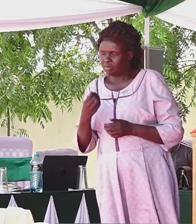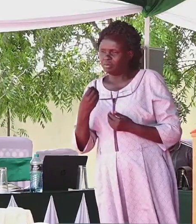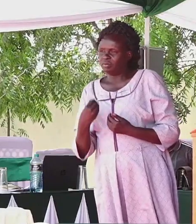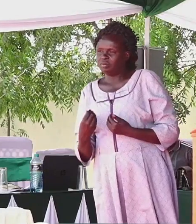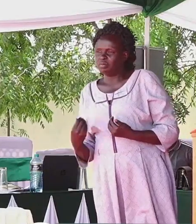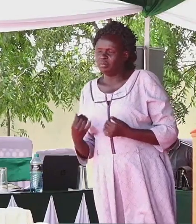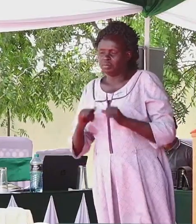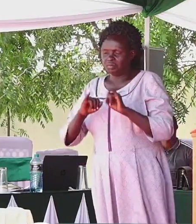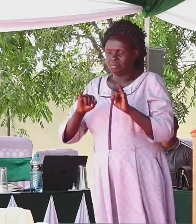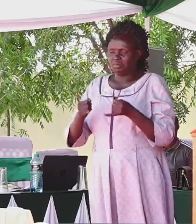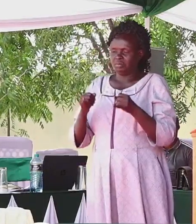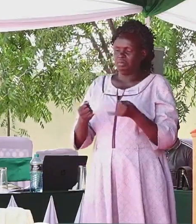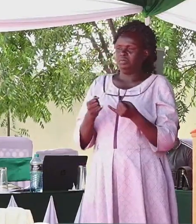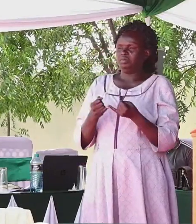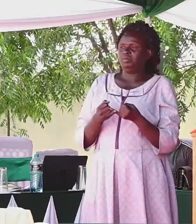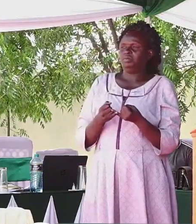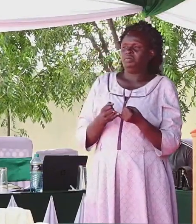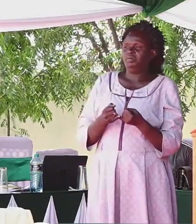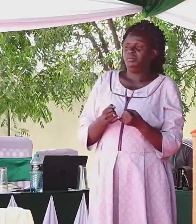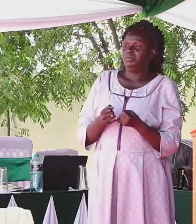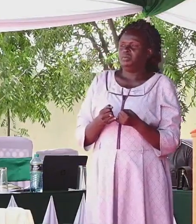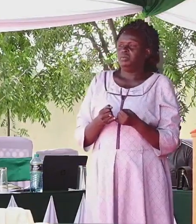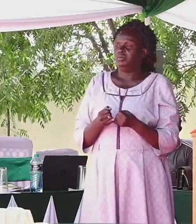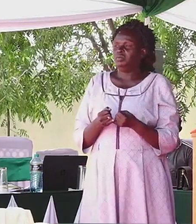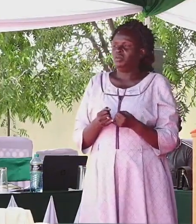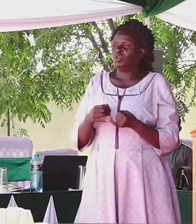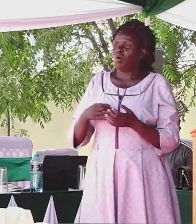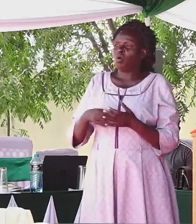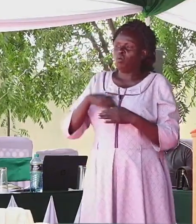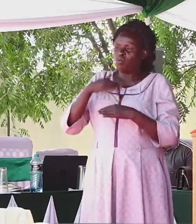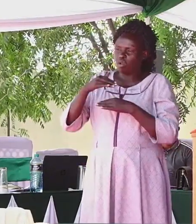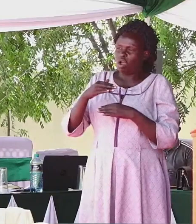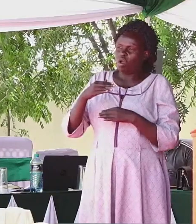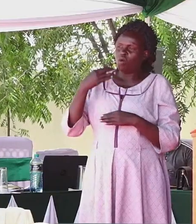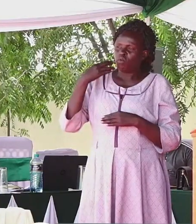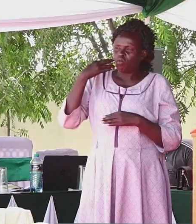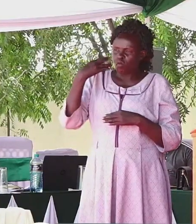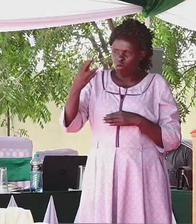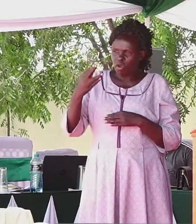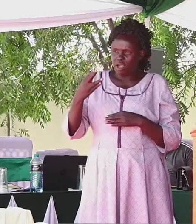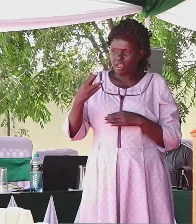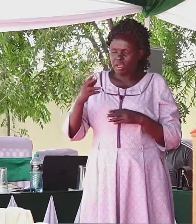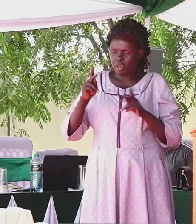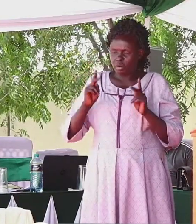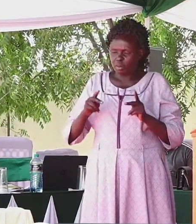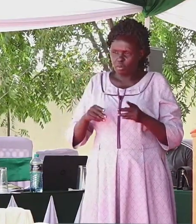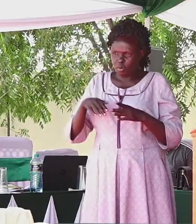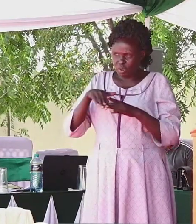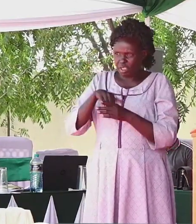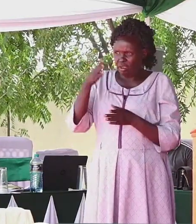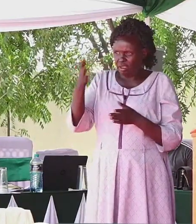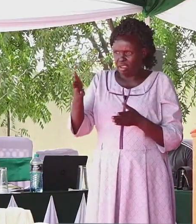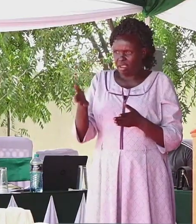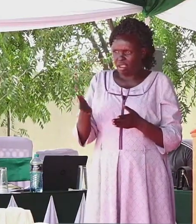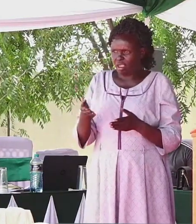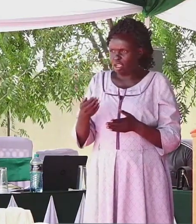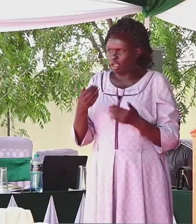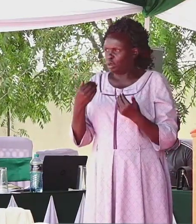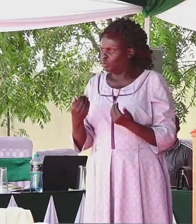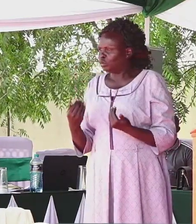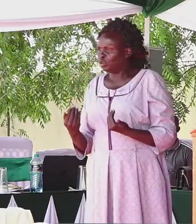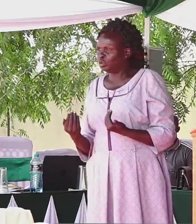of this conference. We had over 400 online participants. It would not have been possible. Mtoto News, where are